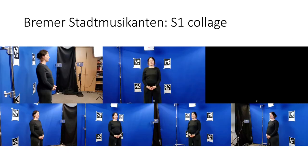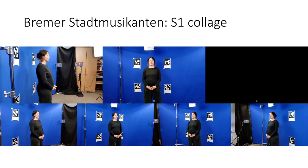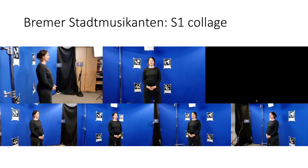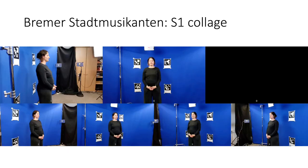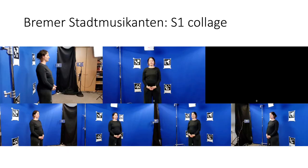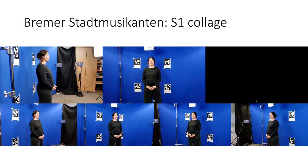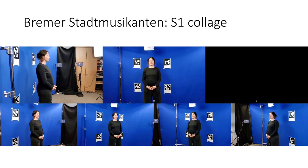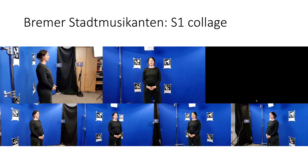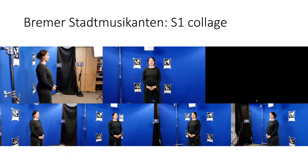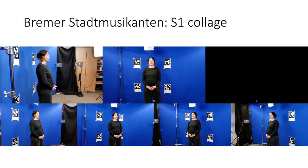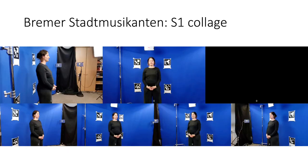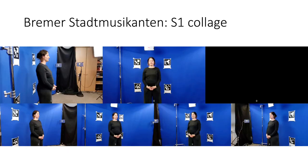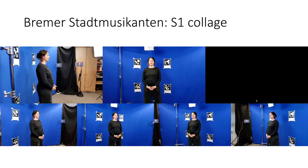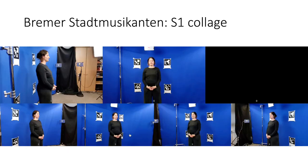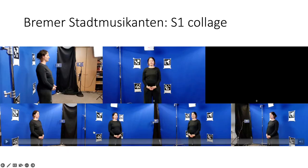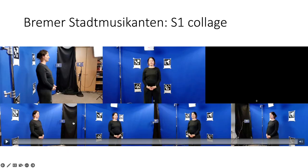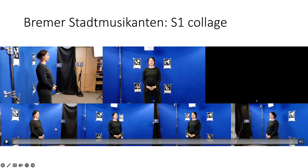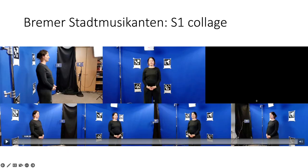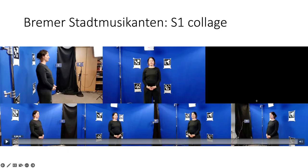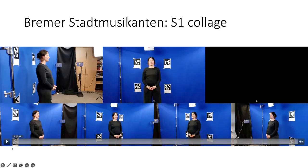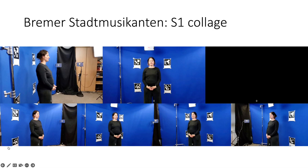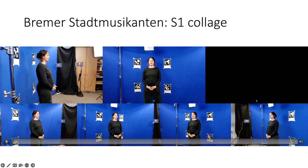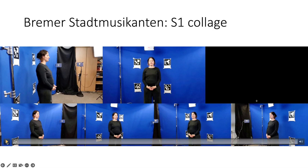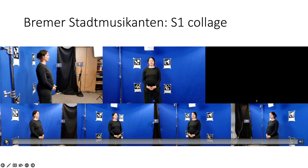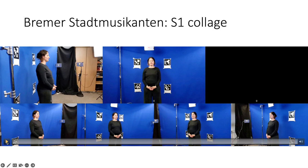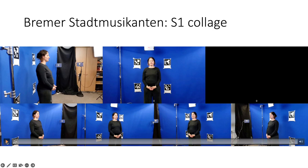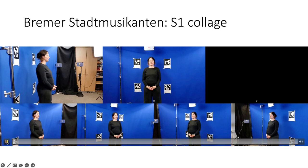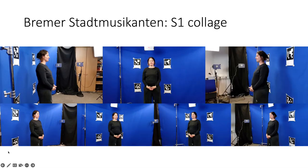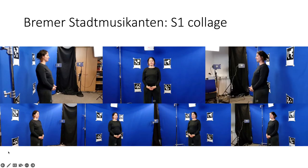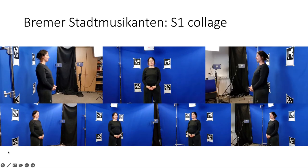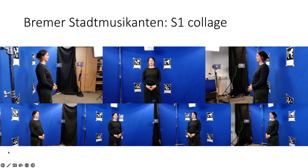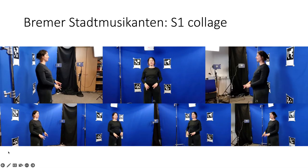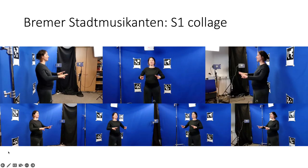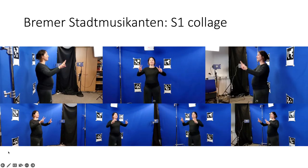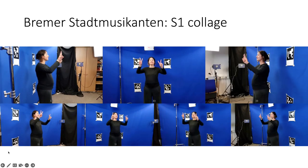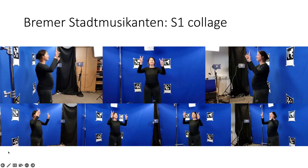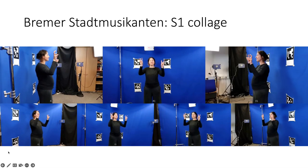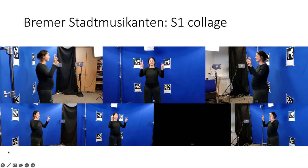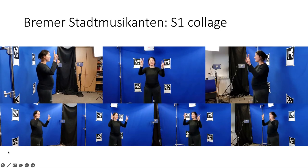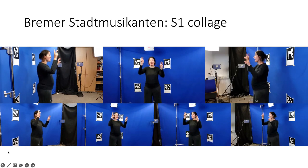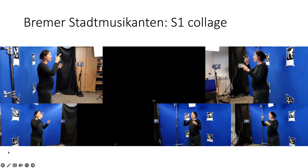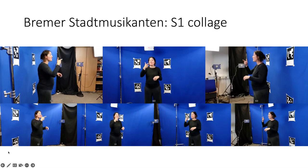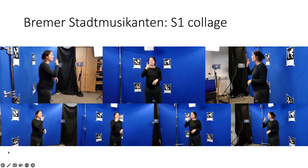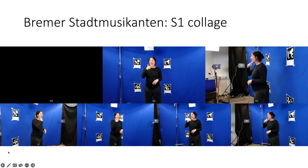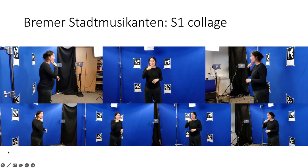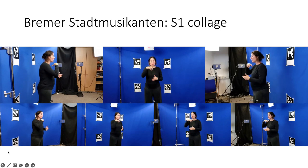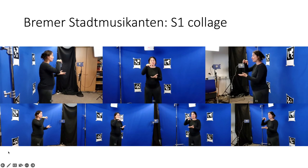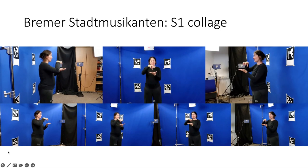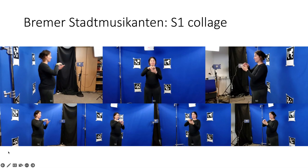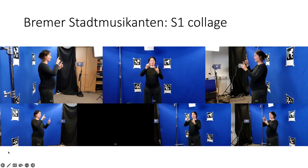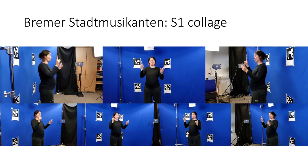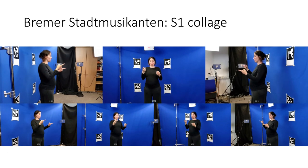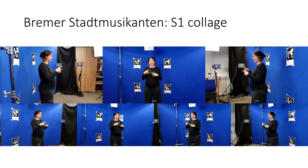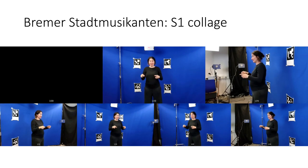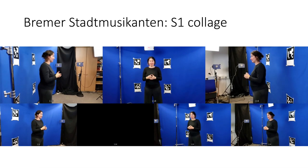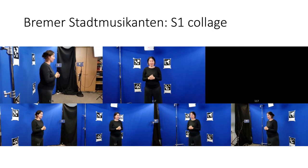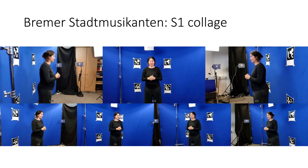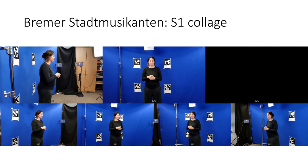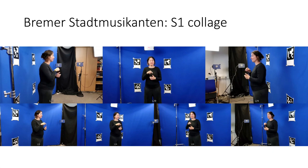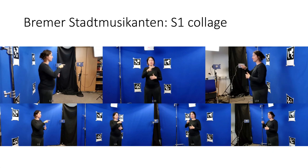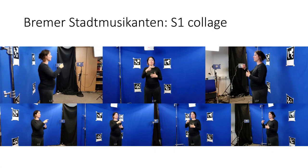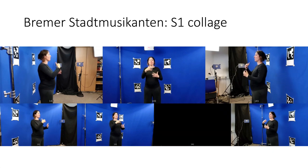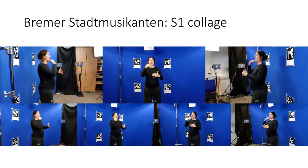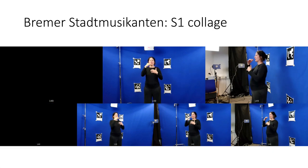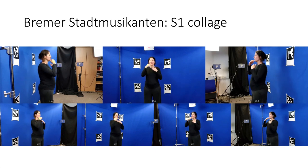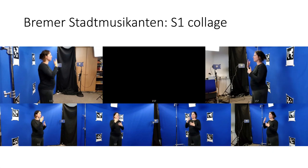And in the next slide, I show you a collage of the first sentence from the